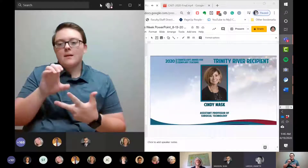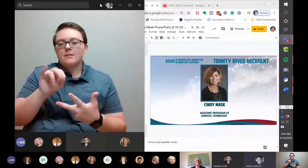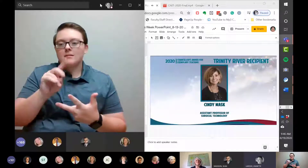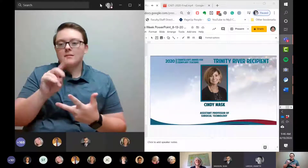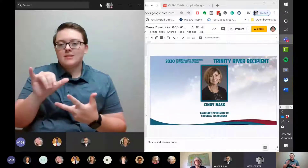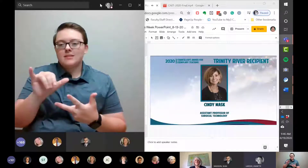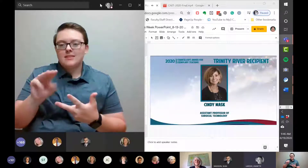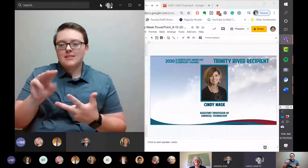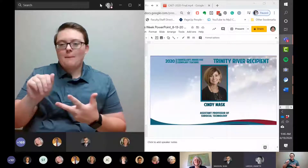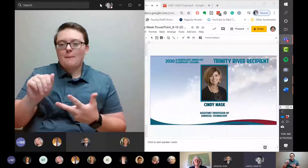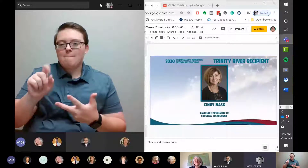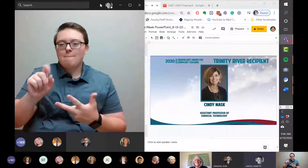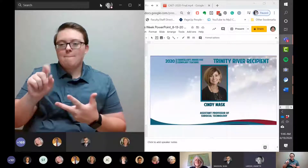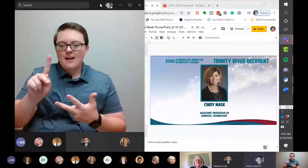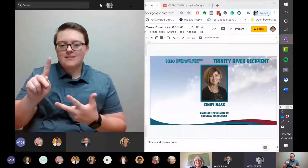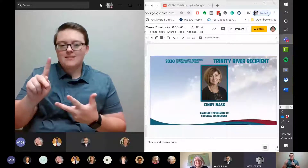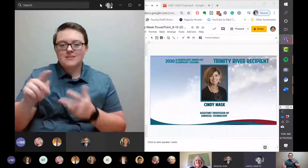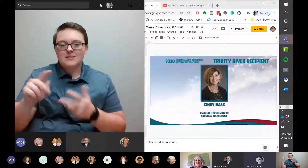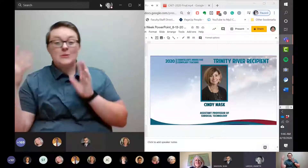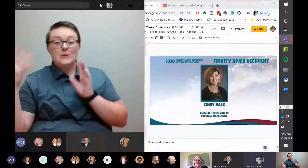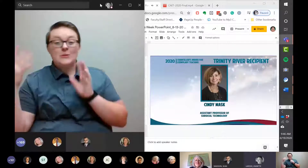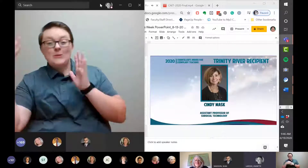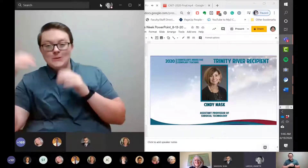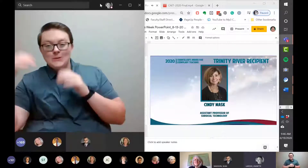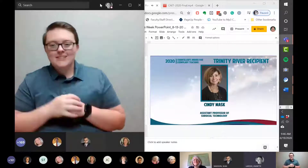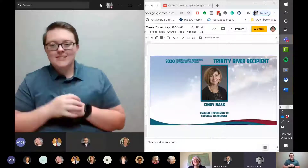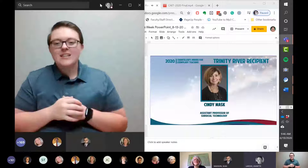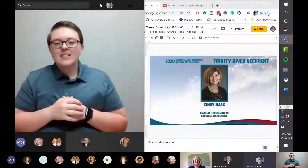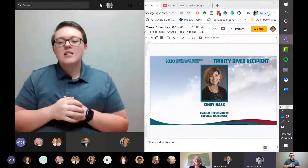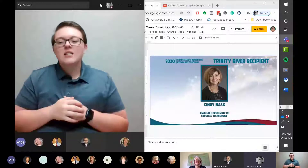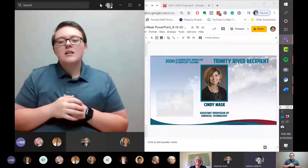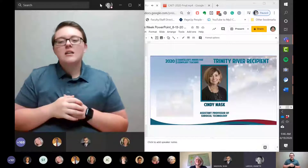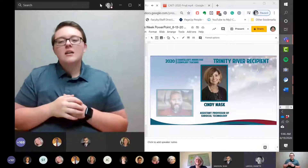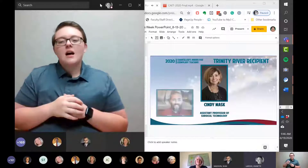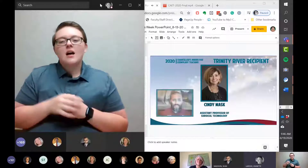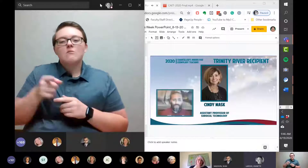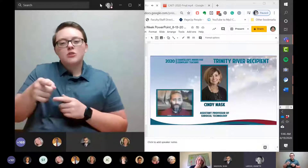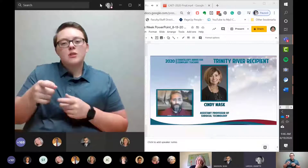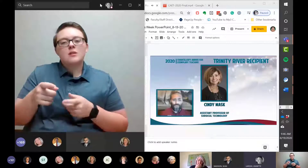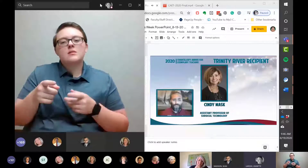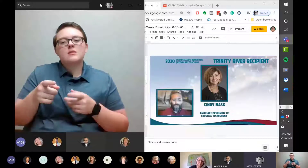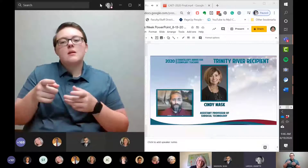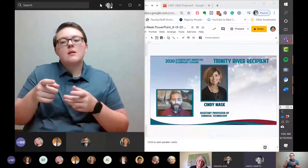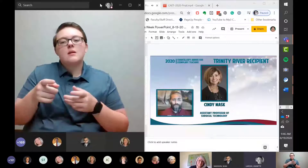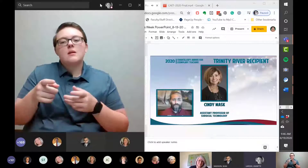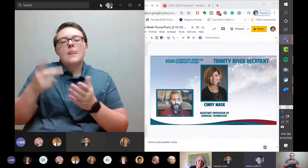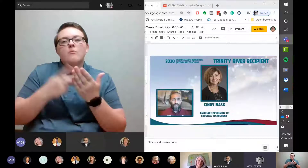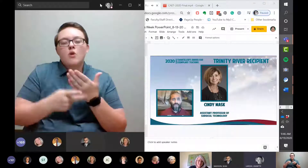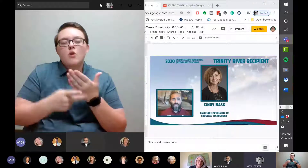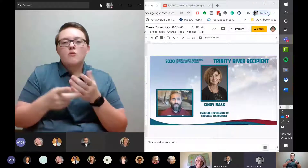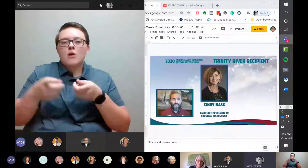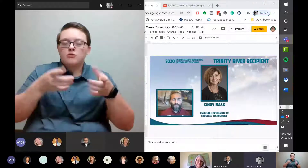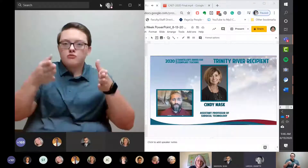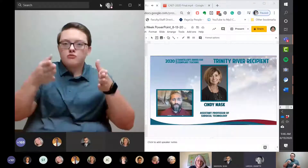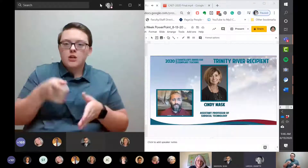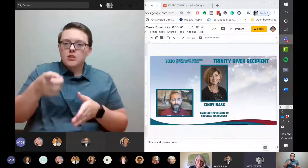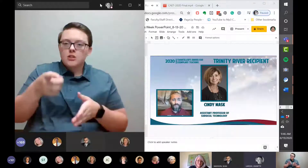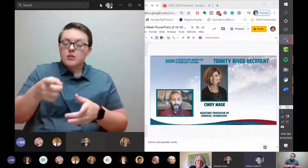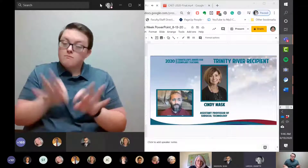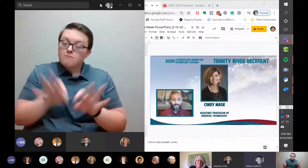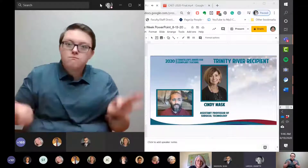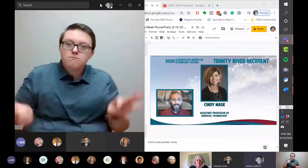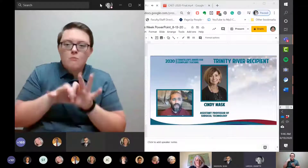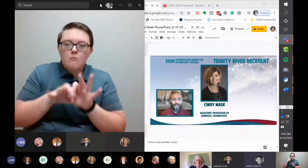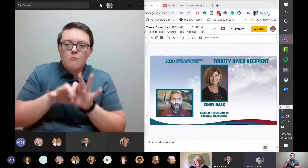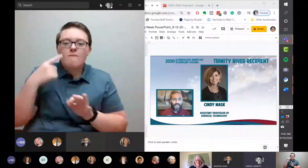Professor of Surgical Technology. As Program Director, Cindy Mask is central to the Surgical Technology Program's